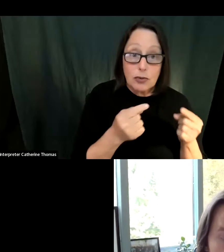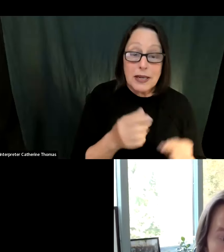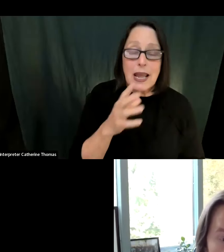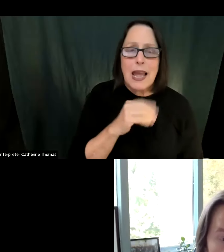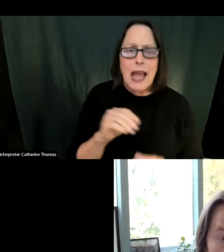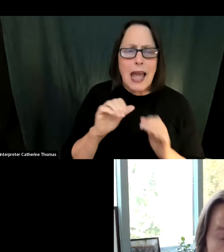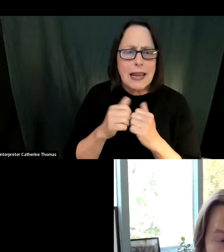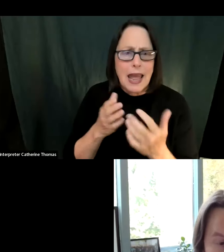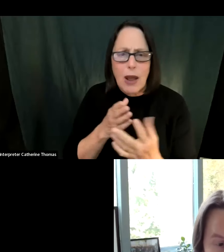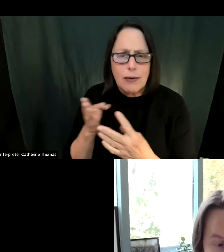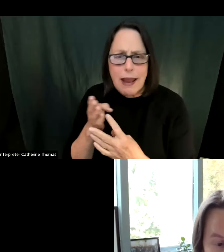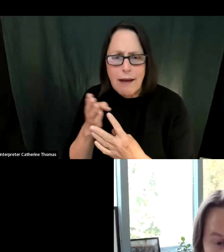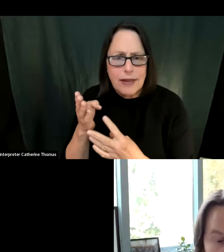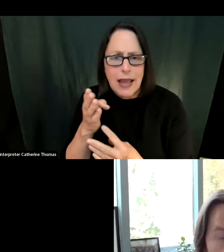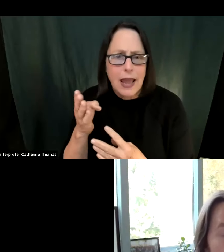different,